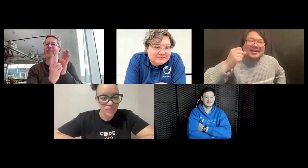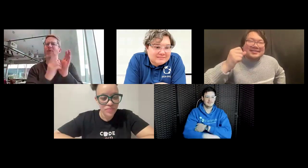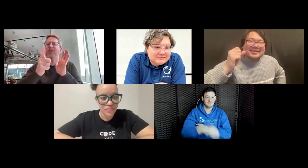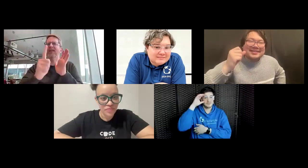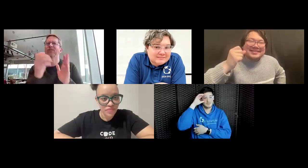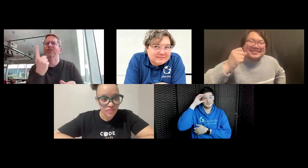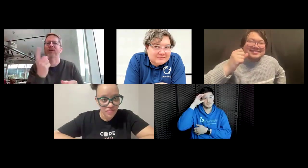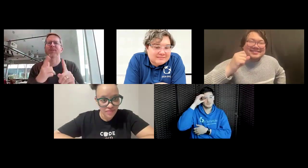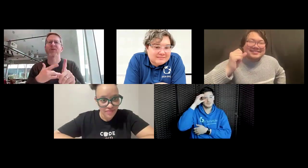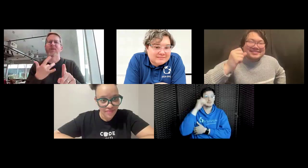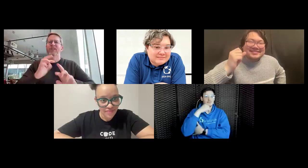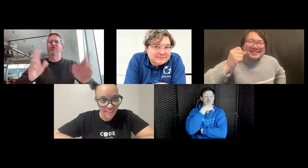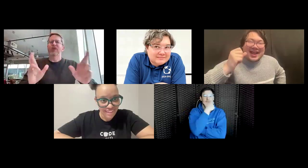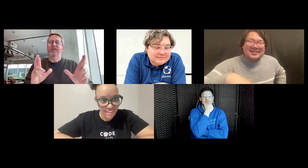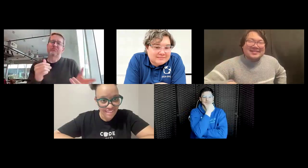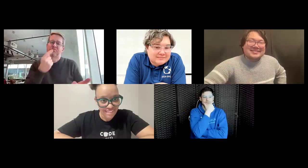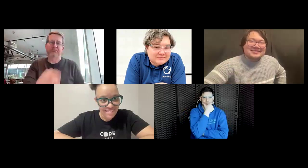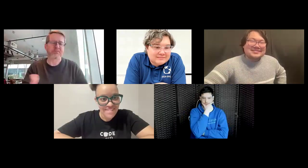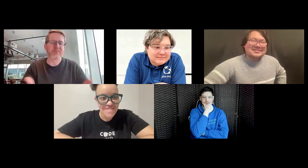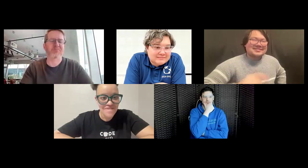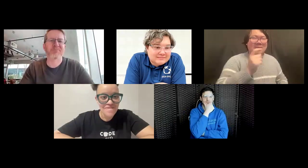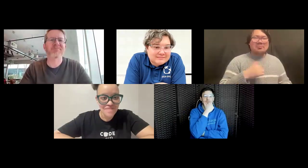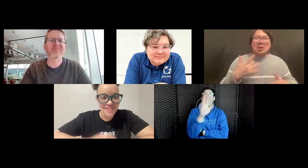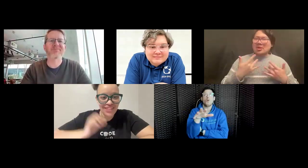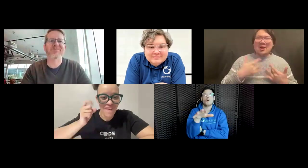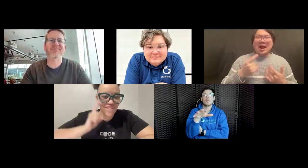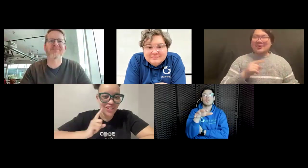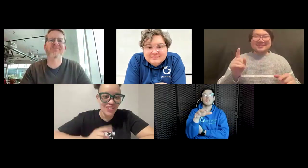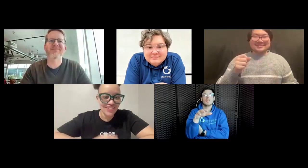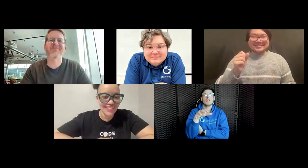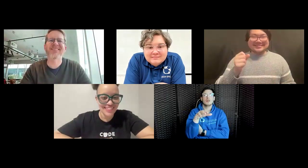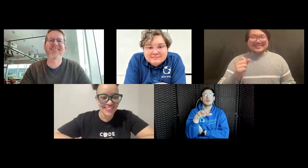demo for us at a later date if you feel when it's ready. If you wouldn't mind, that'd be awesome.